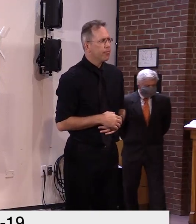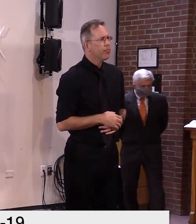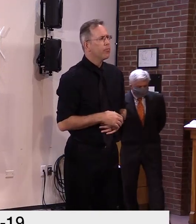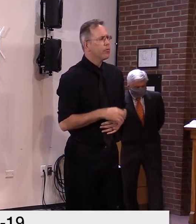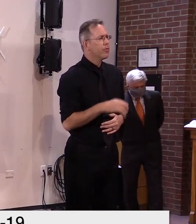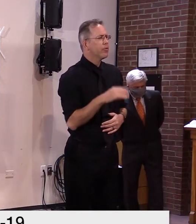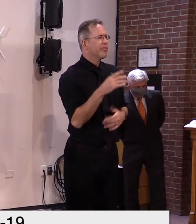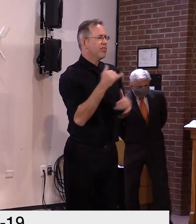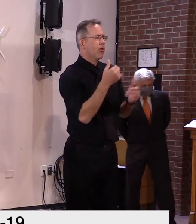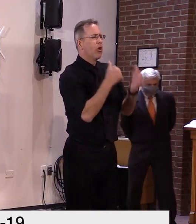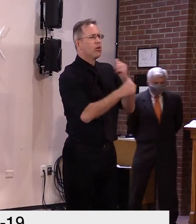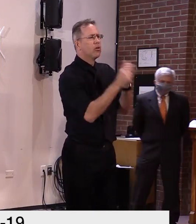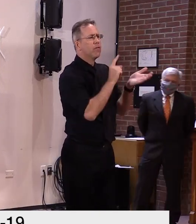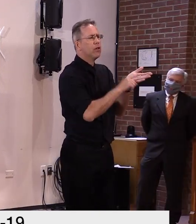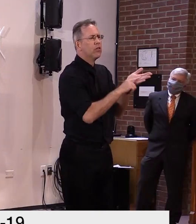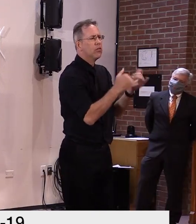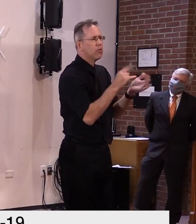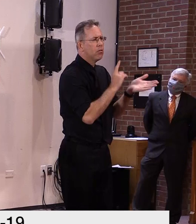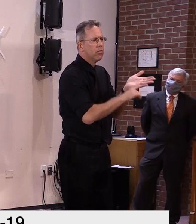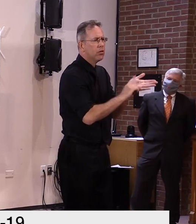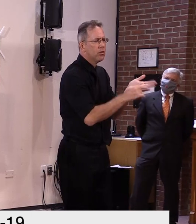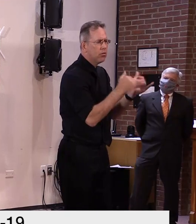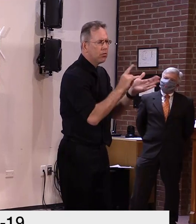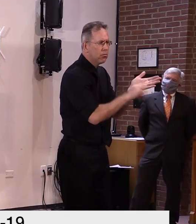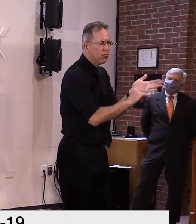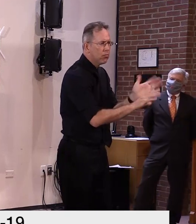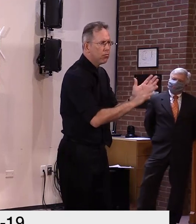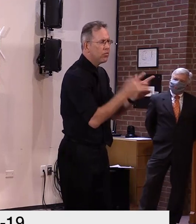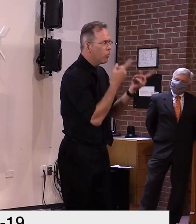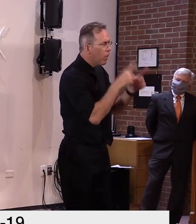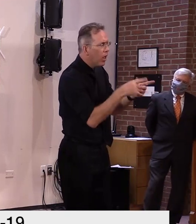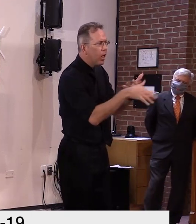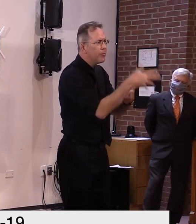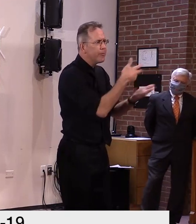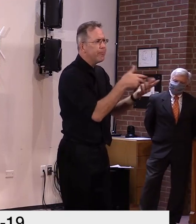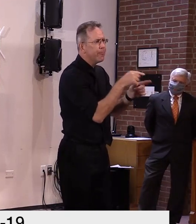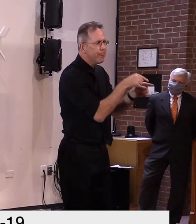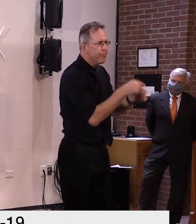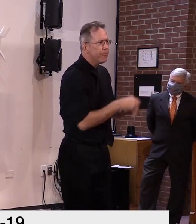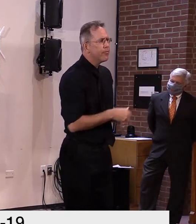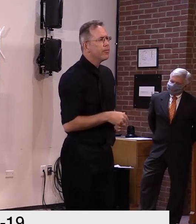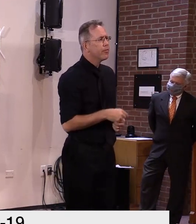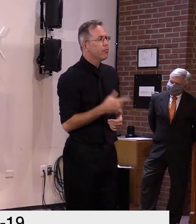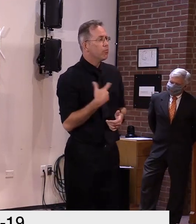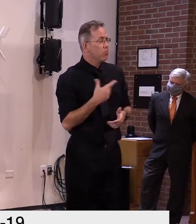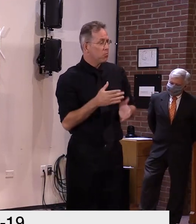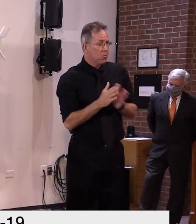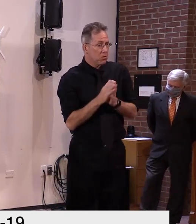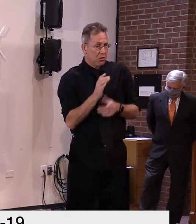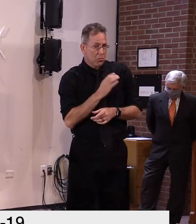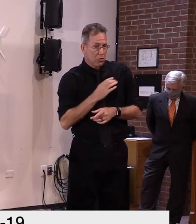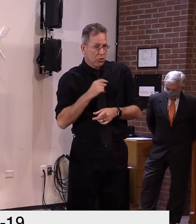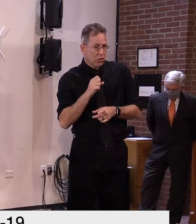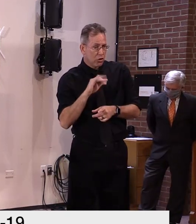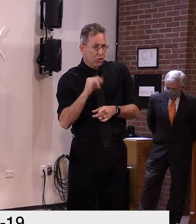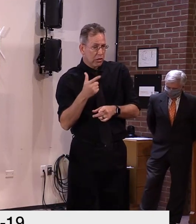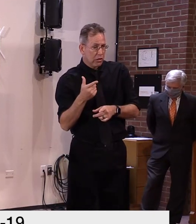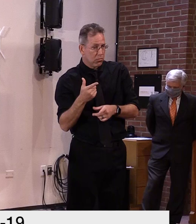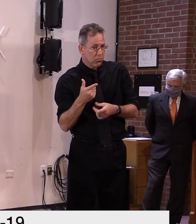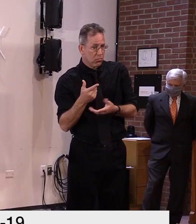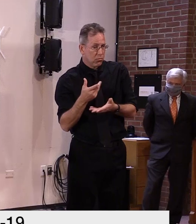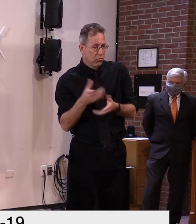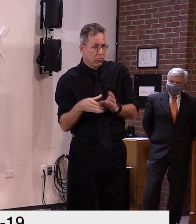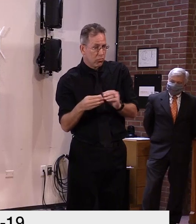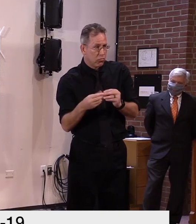what happened. I might refer to Commissioner Sherling if he's on. I know that they're going to have some sort of